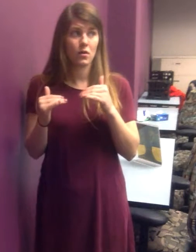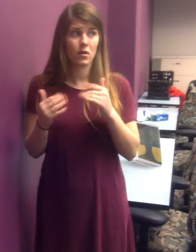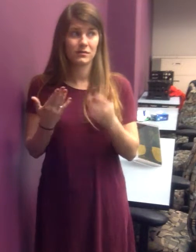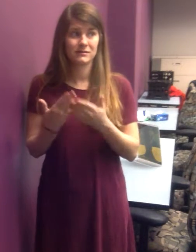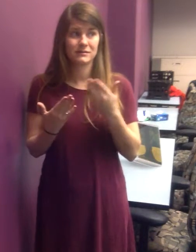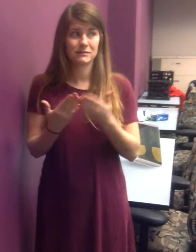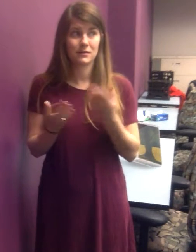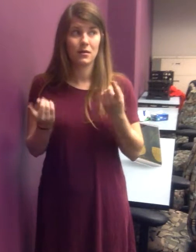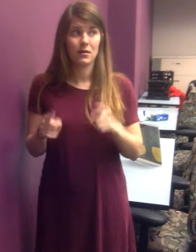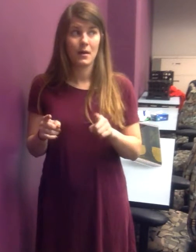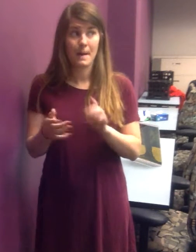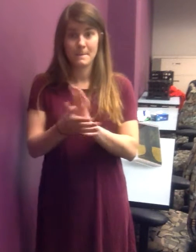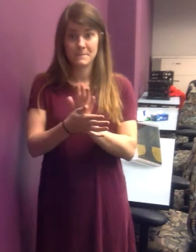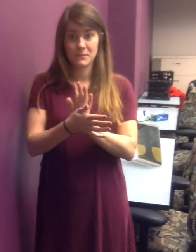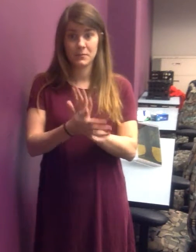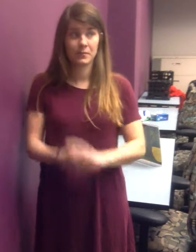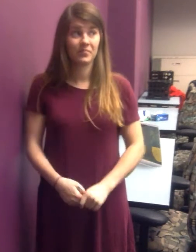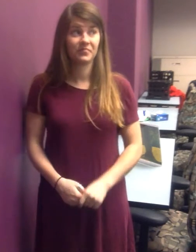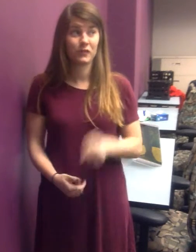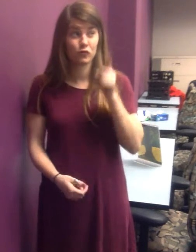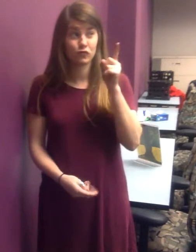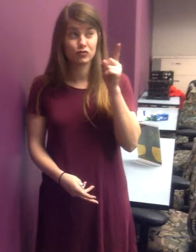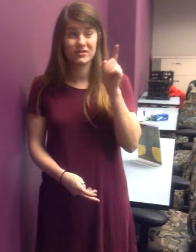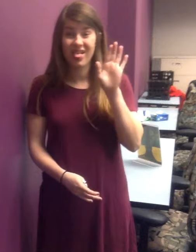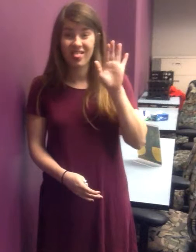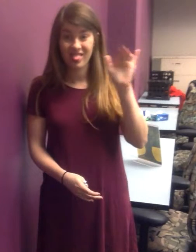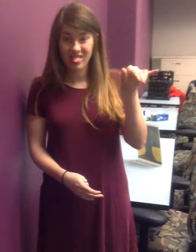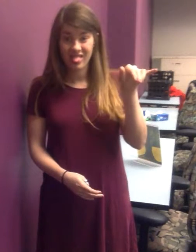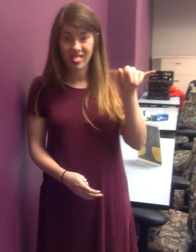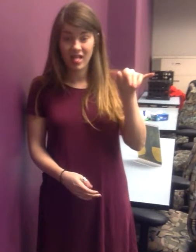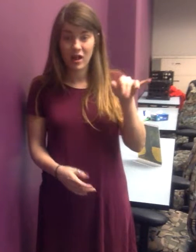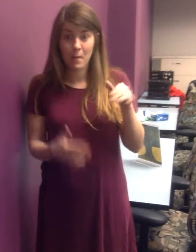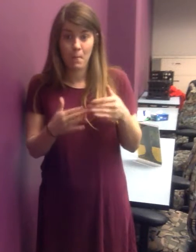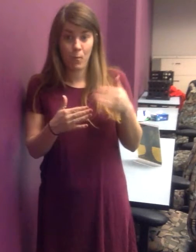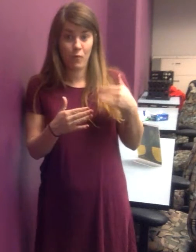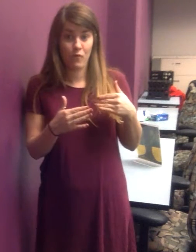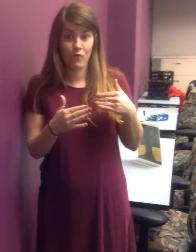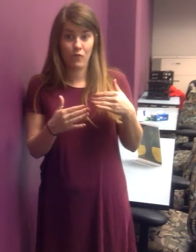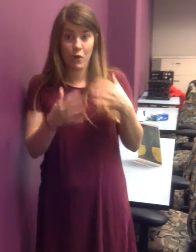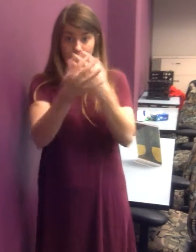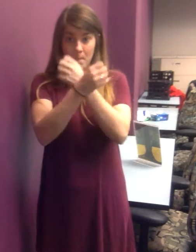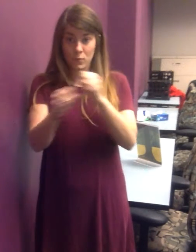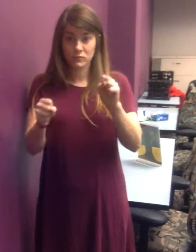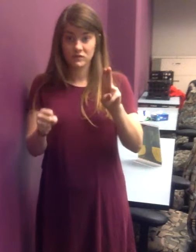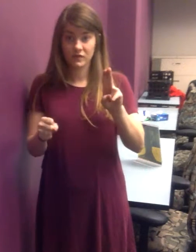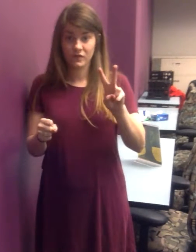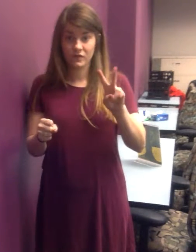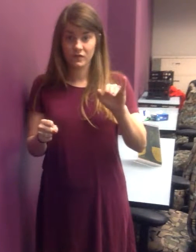president getting off that plane into a town car, by the way, not a hybrid. He equates a failure to recycle aluminum cans with the